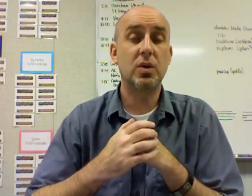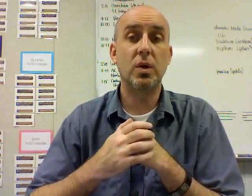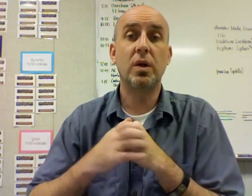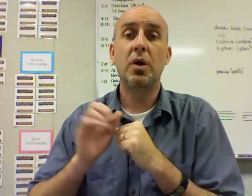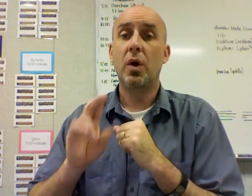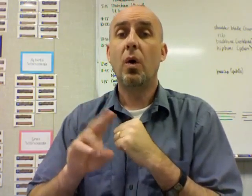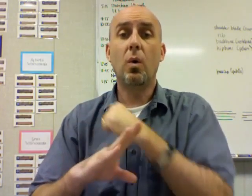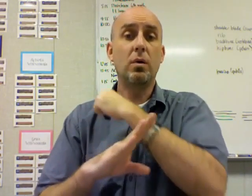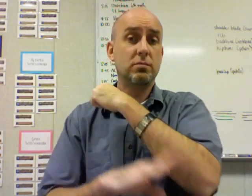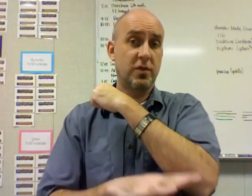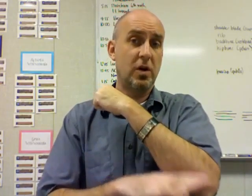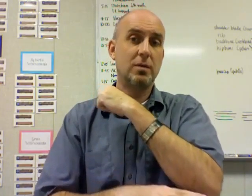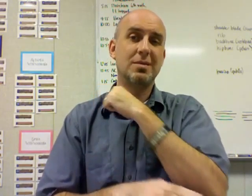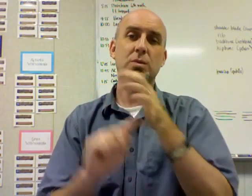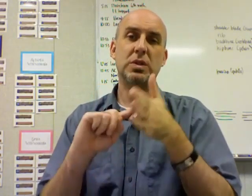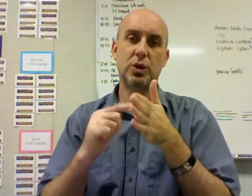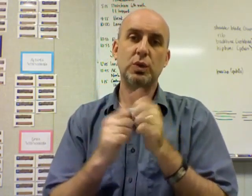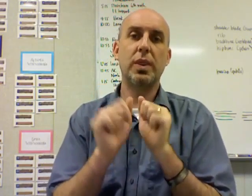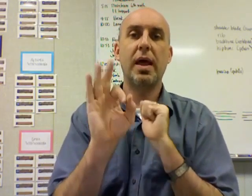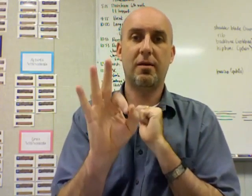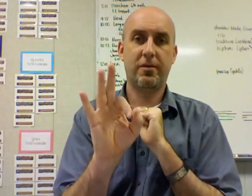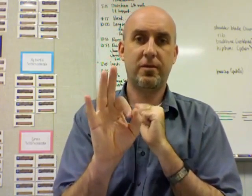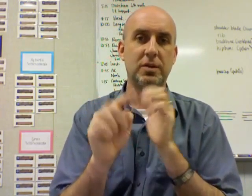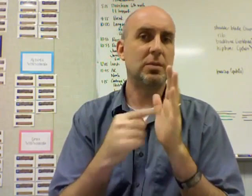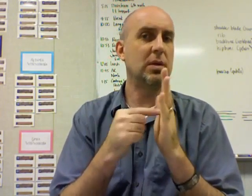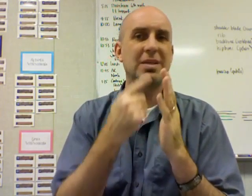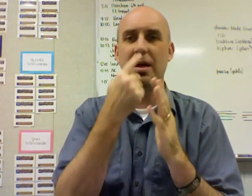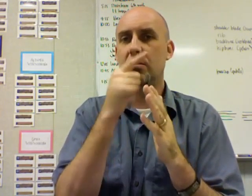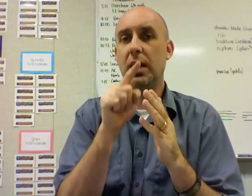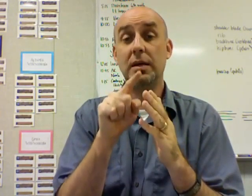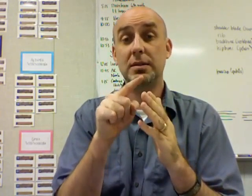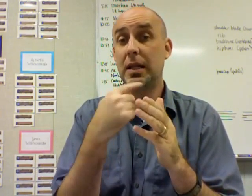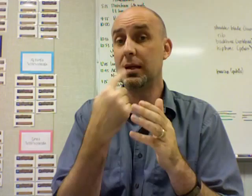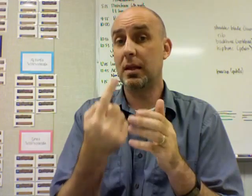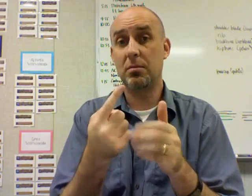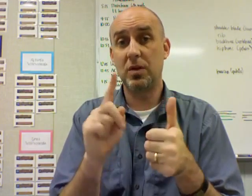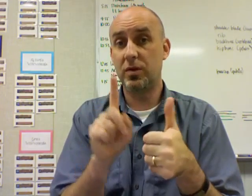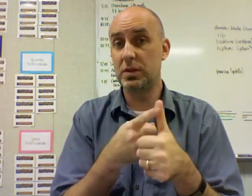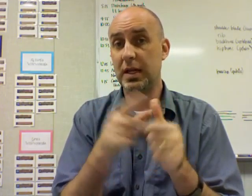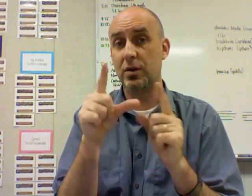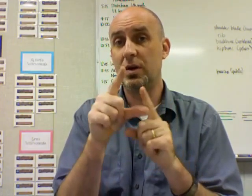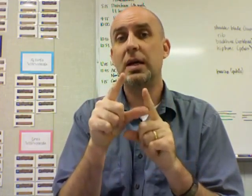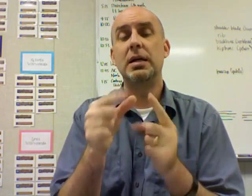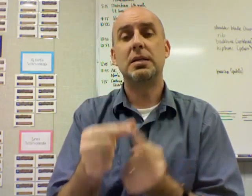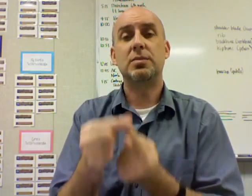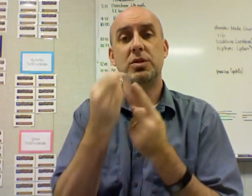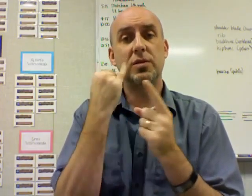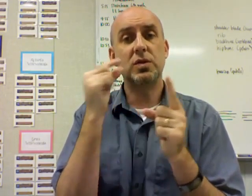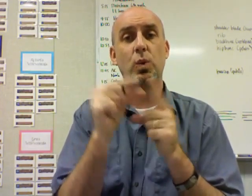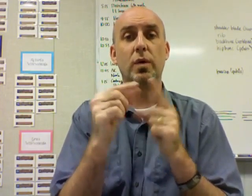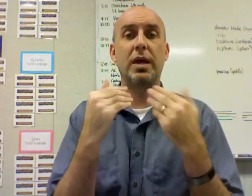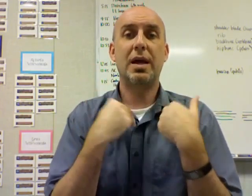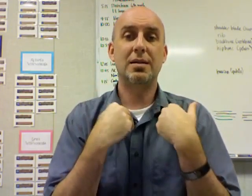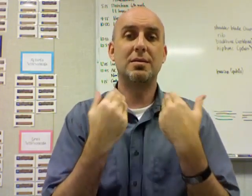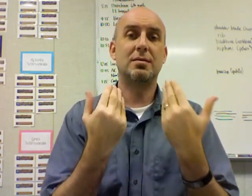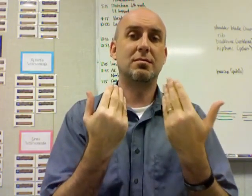it. Or fall, this one starts with the F. Sometimes I don't mind telling them the first letter, especially if it's a word that has